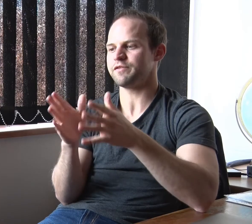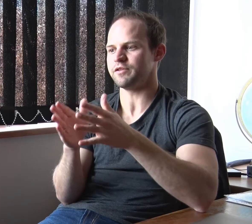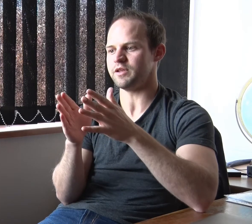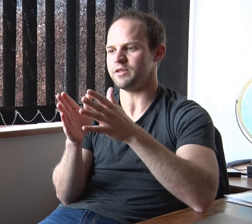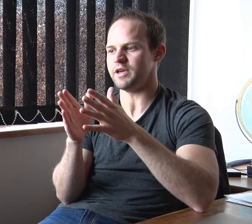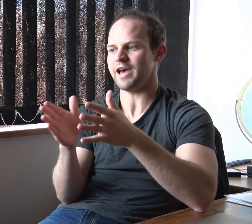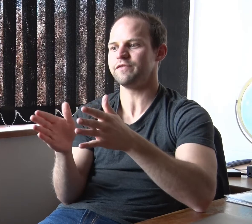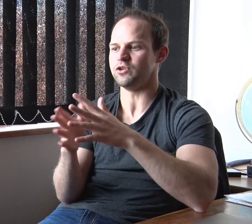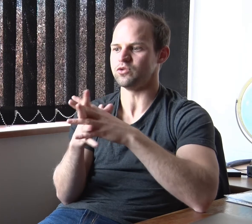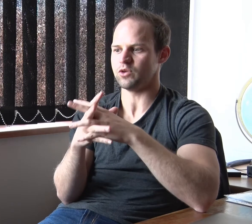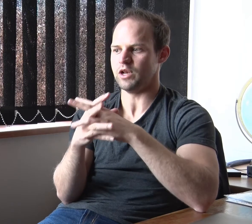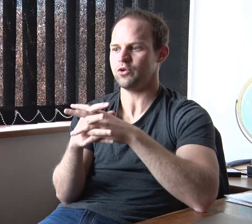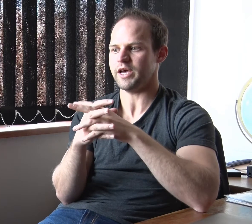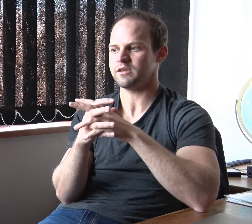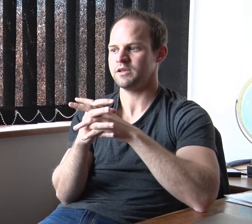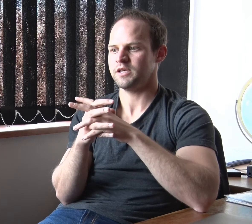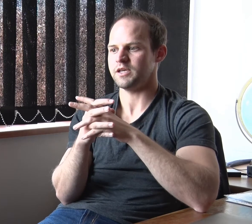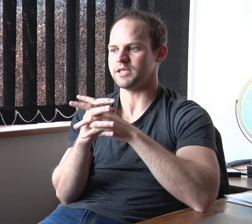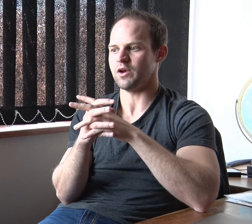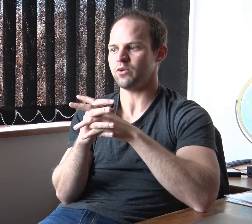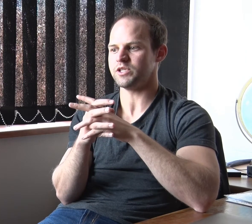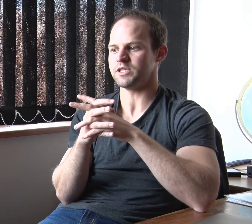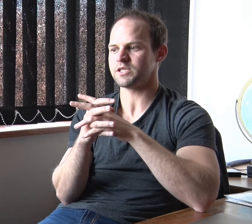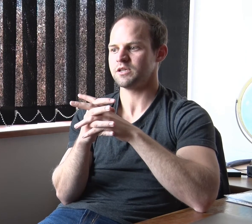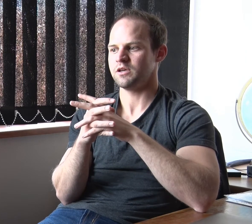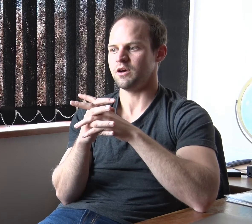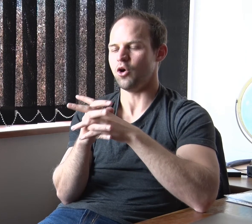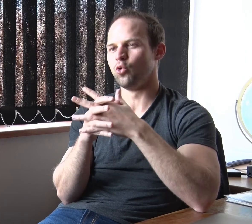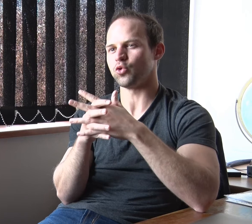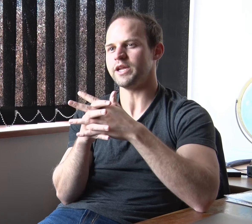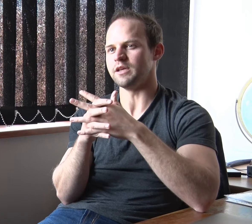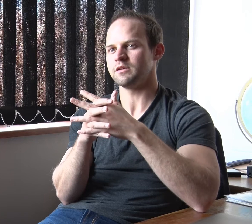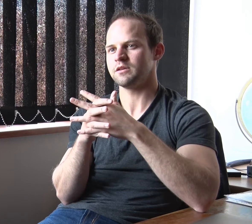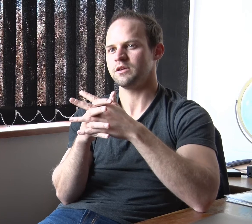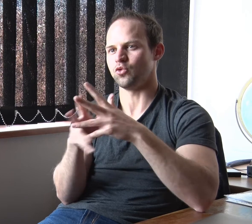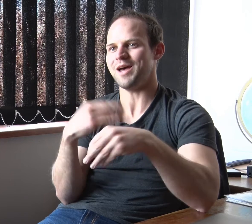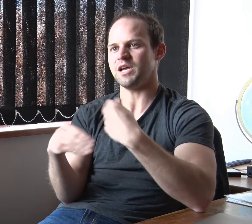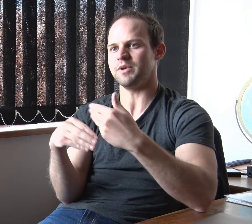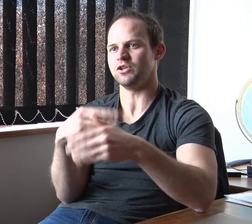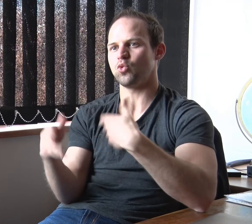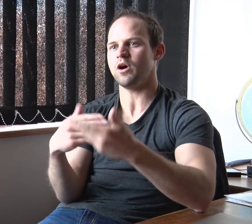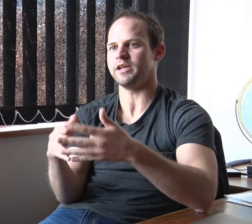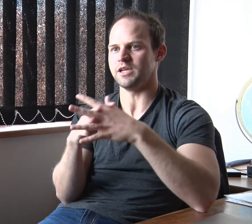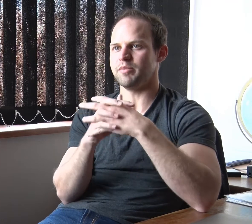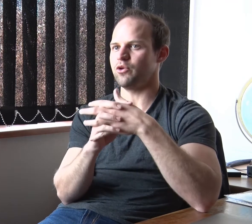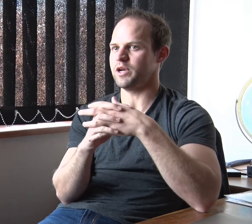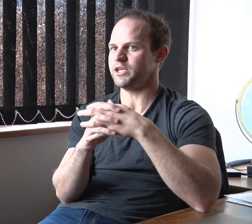the avenues that we look at is how languages are already wrapped up and entwined in power